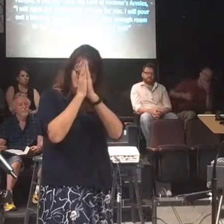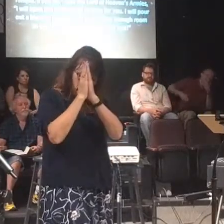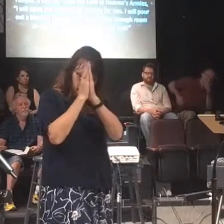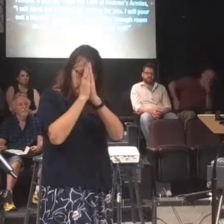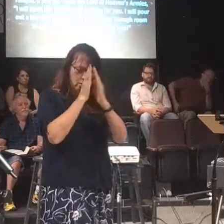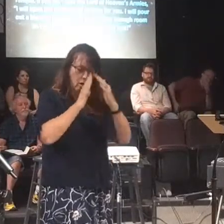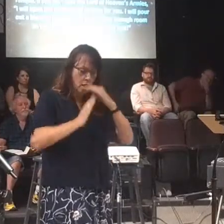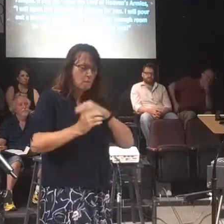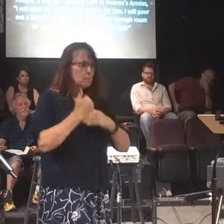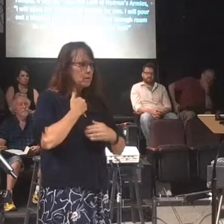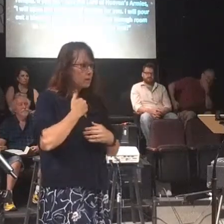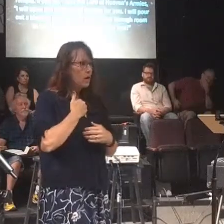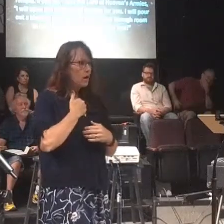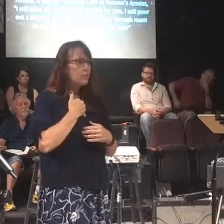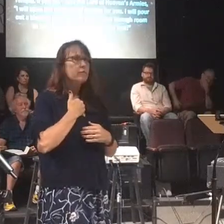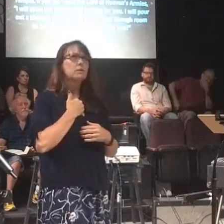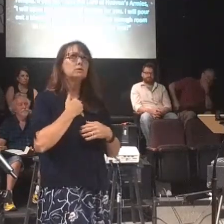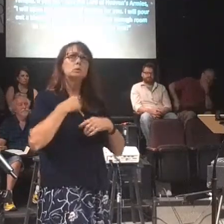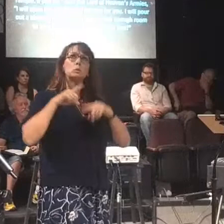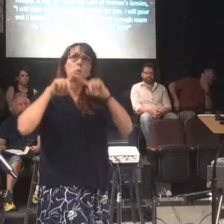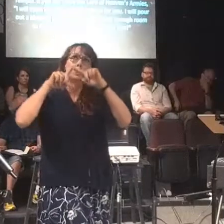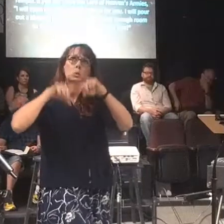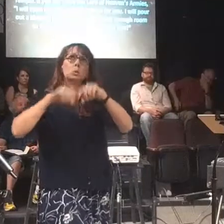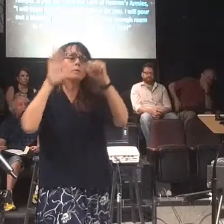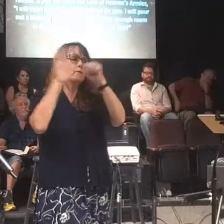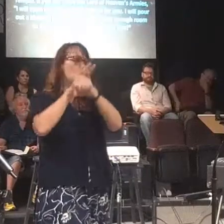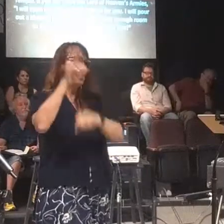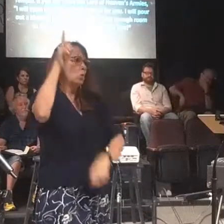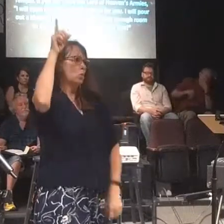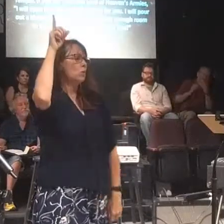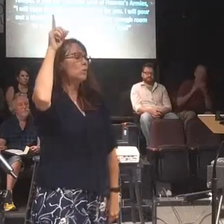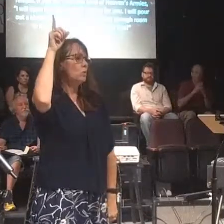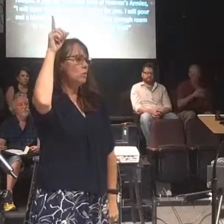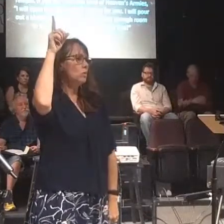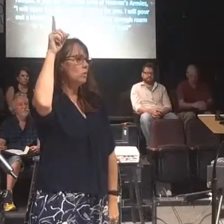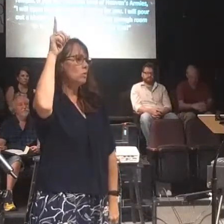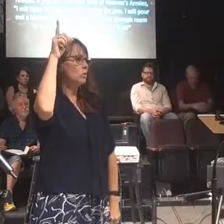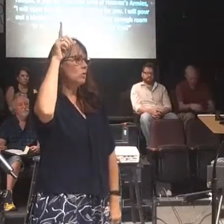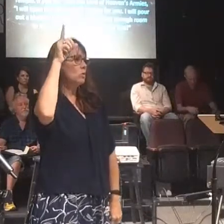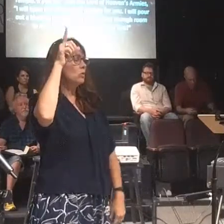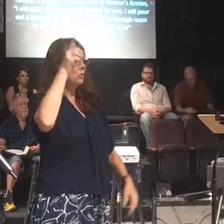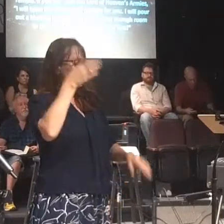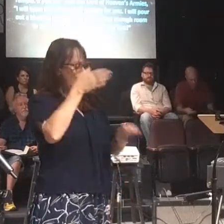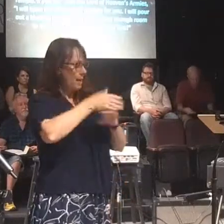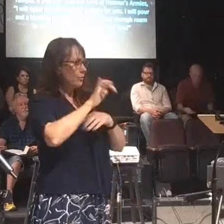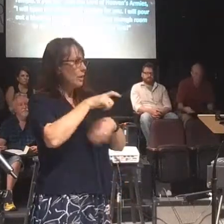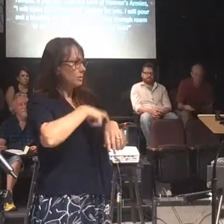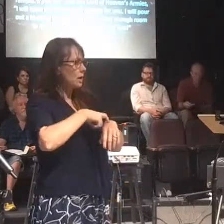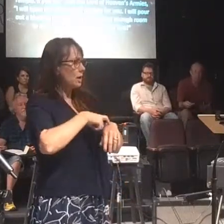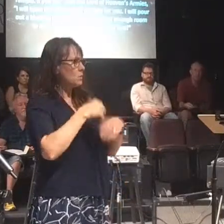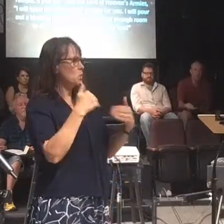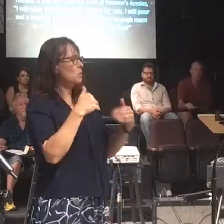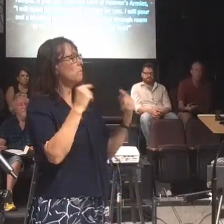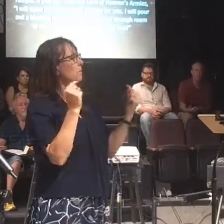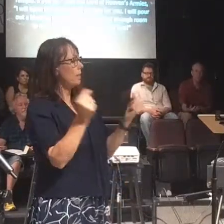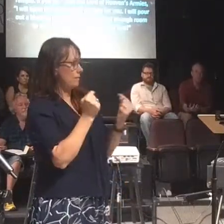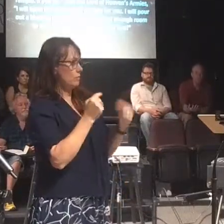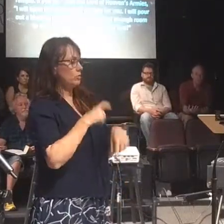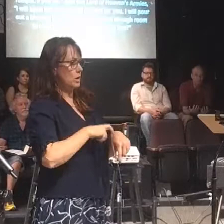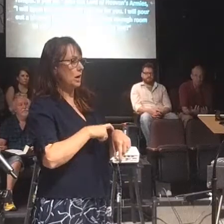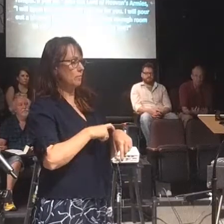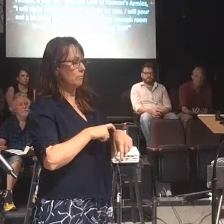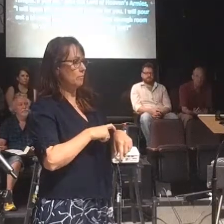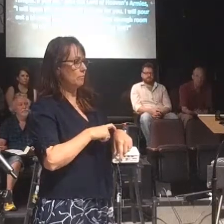as a bridge to reliance on God fully. And I came out of that painful experience